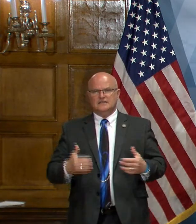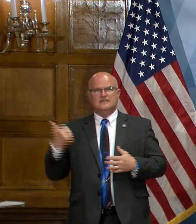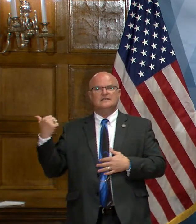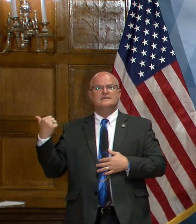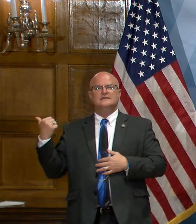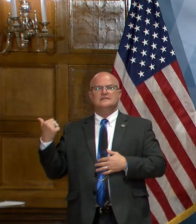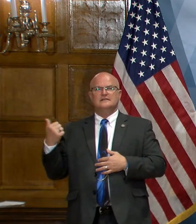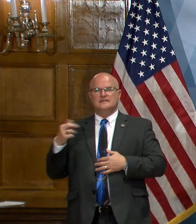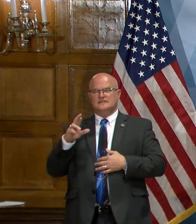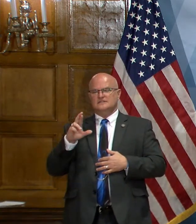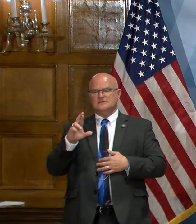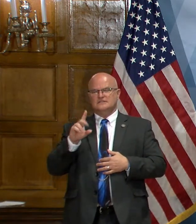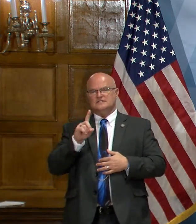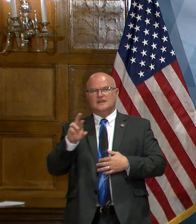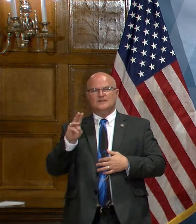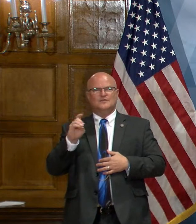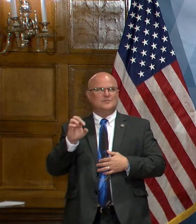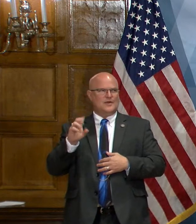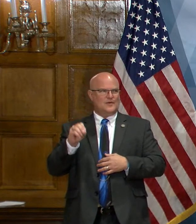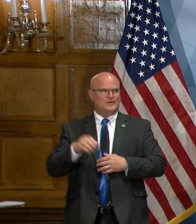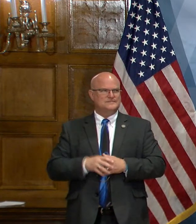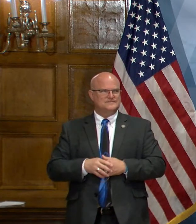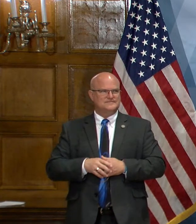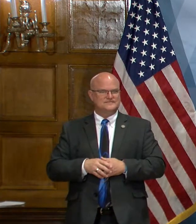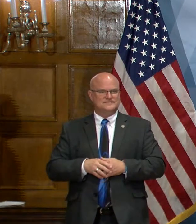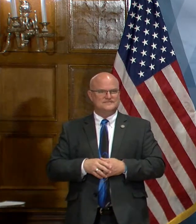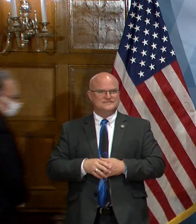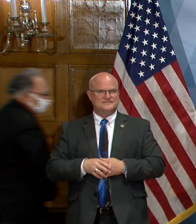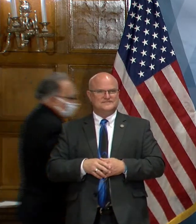Governor, I can provide. All right, Dr. Romero, go ahead.